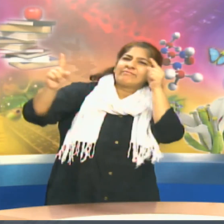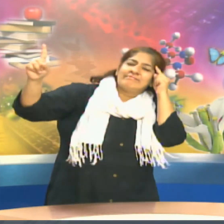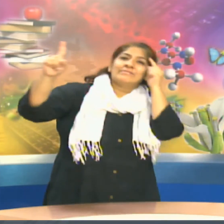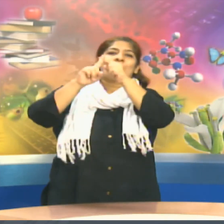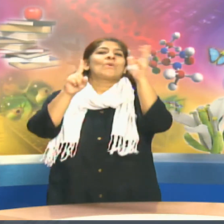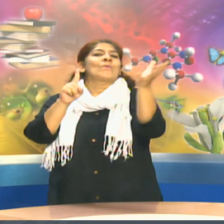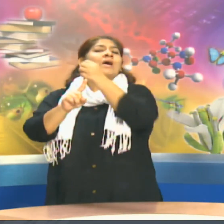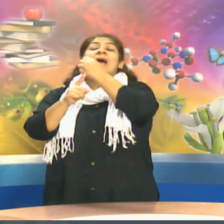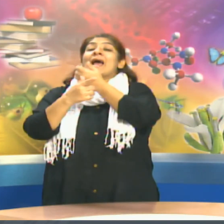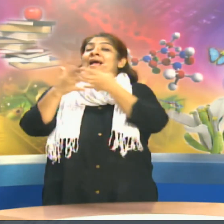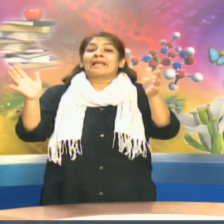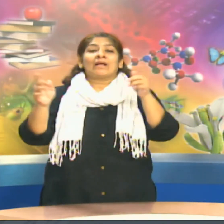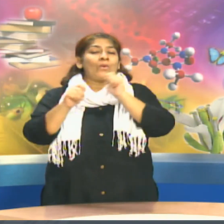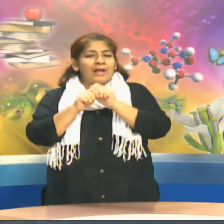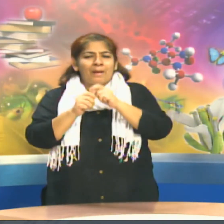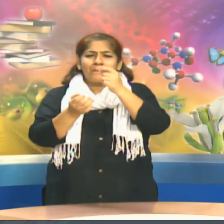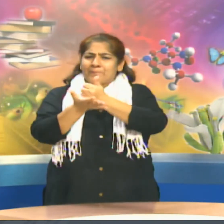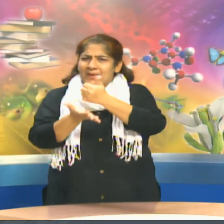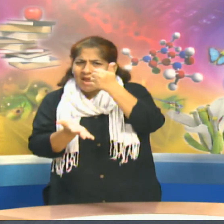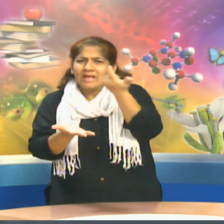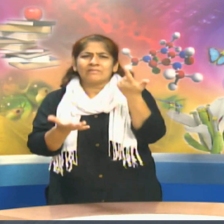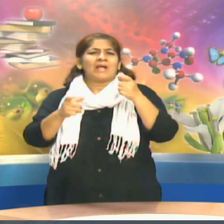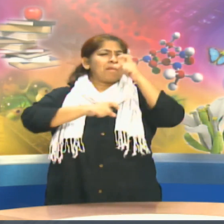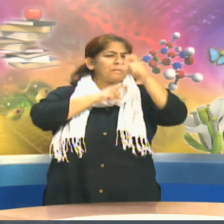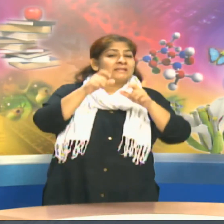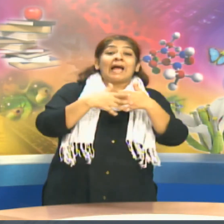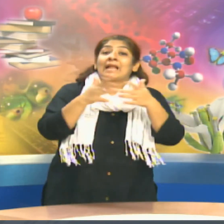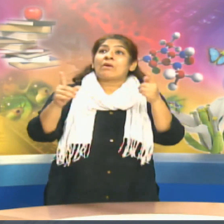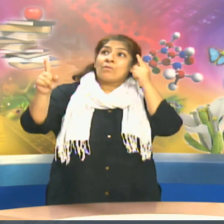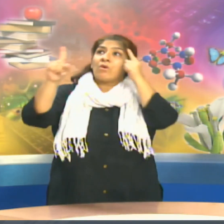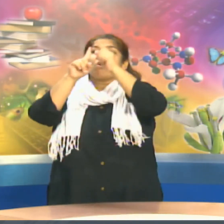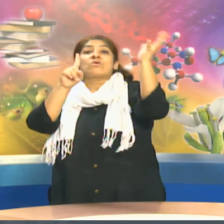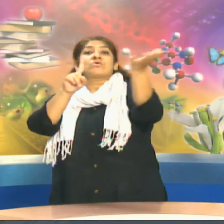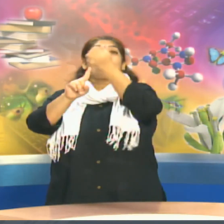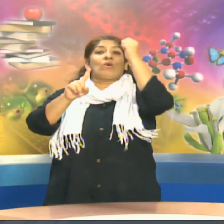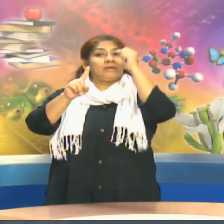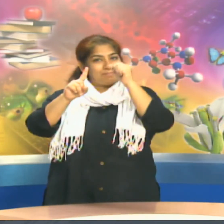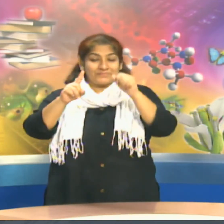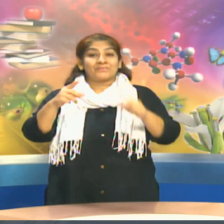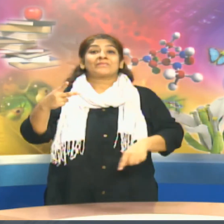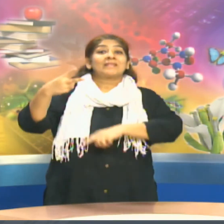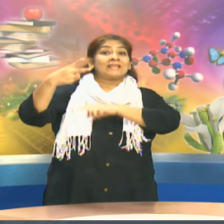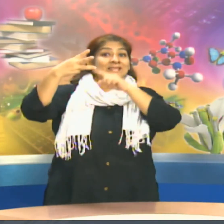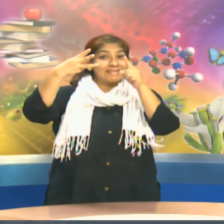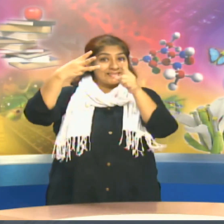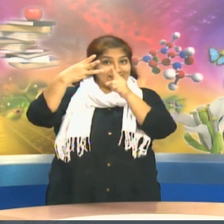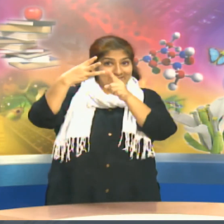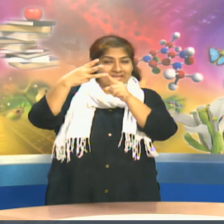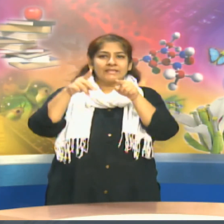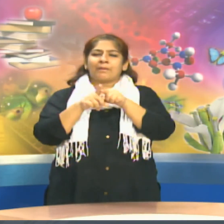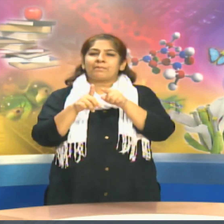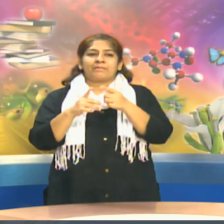given and just to achieve our goal, our objective. So, for that we do